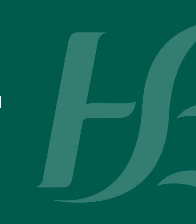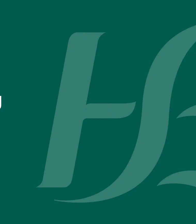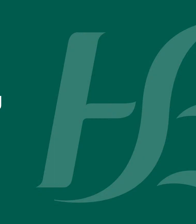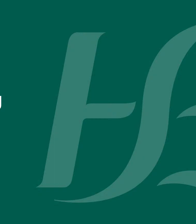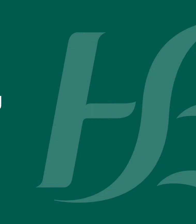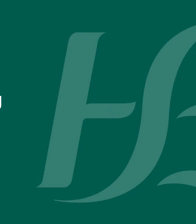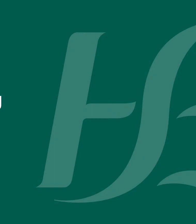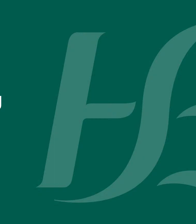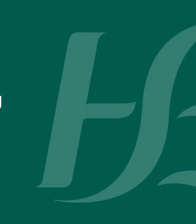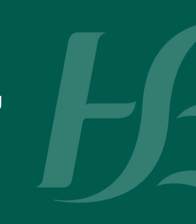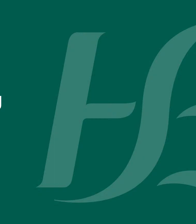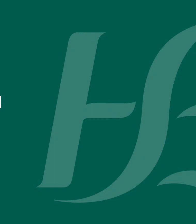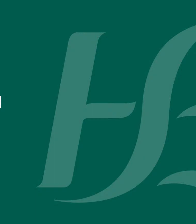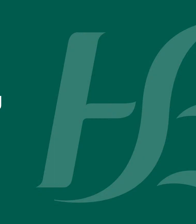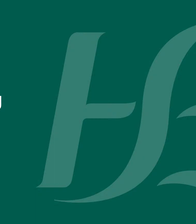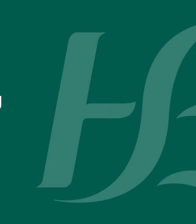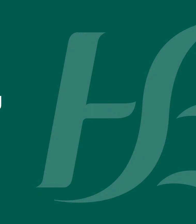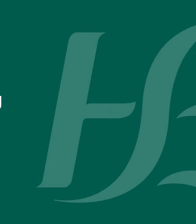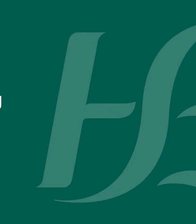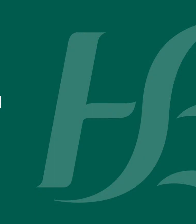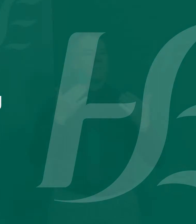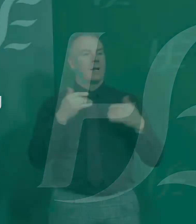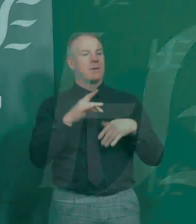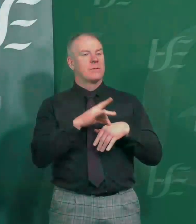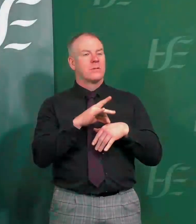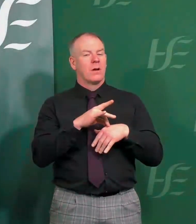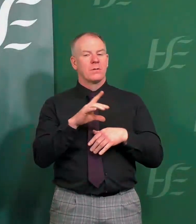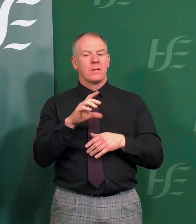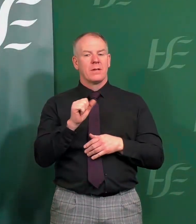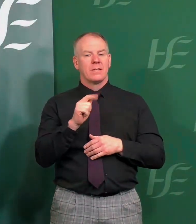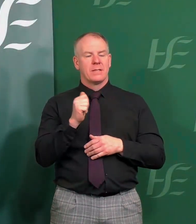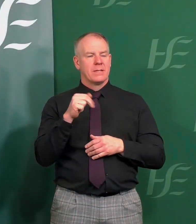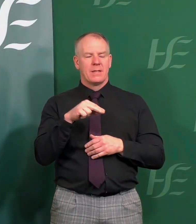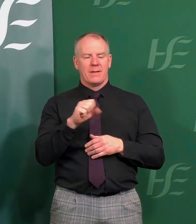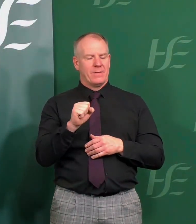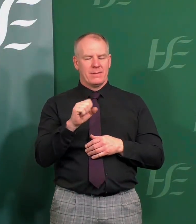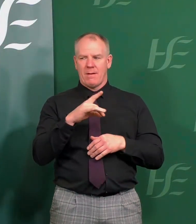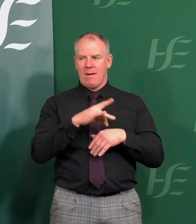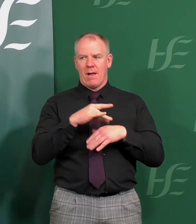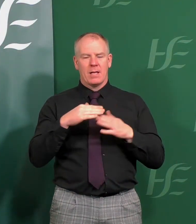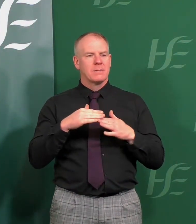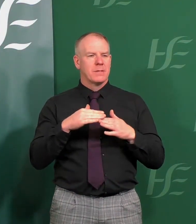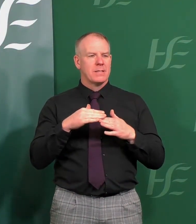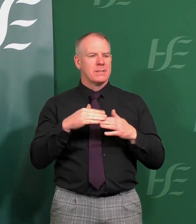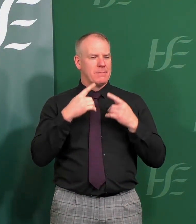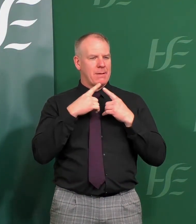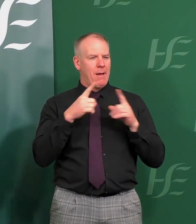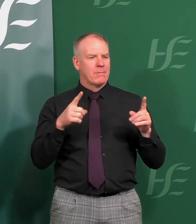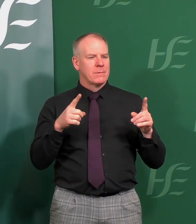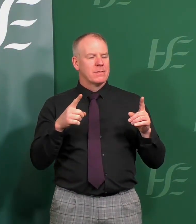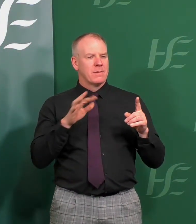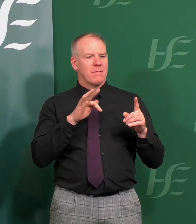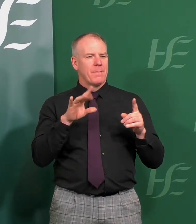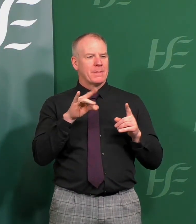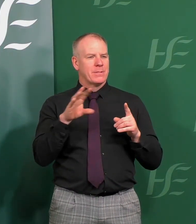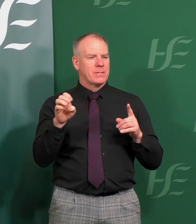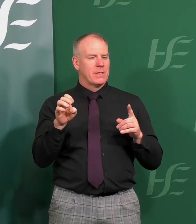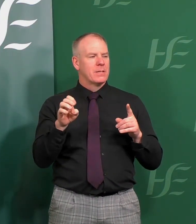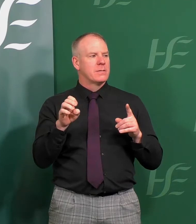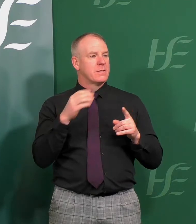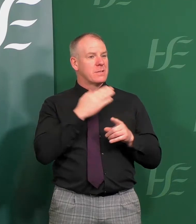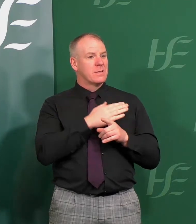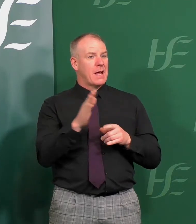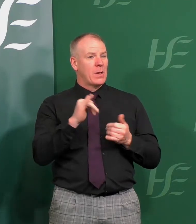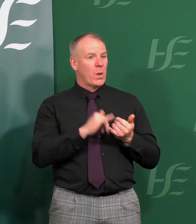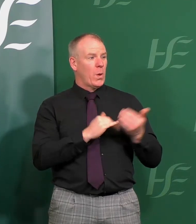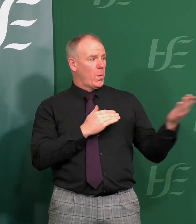Good afternoon, everybody. You're very welcome to Dr Steevens Hospital to our weekly press briefing. I might just begin by